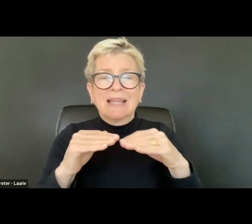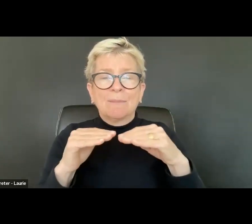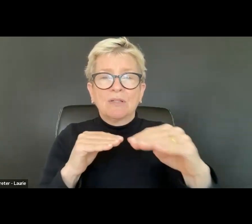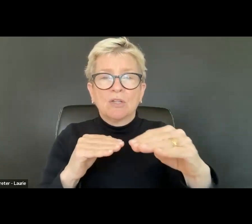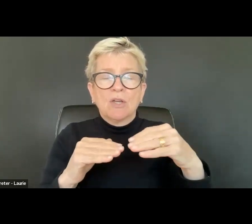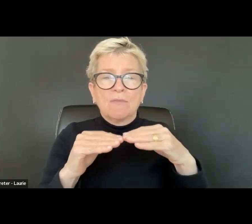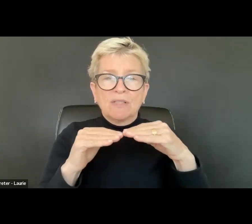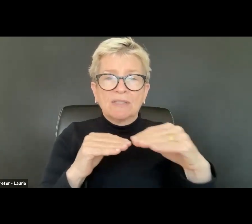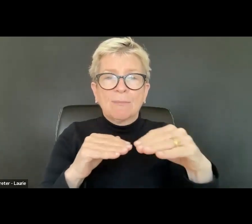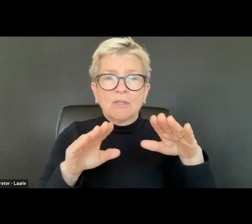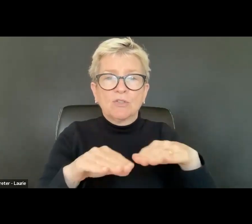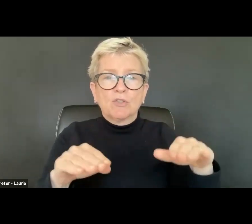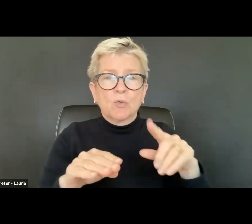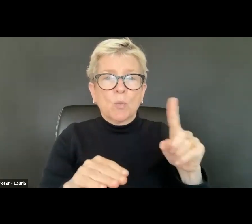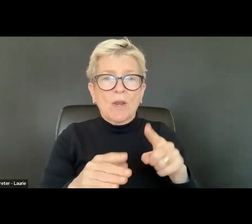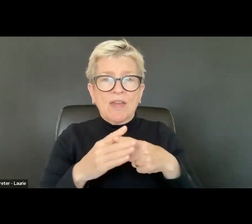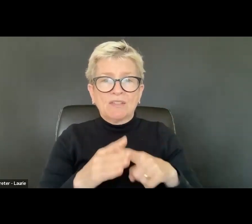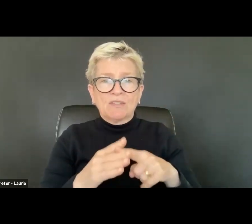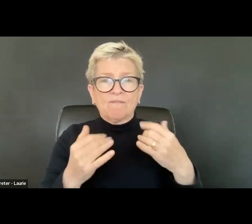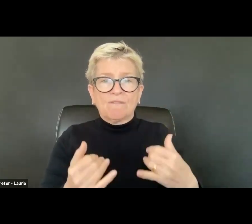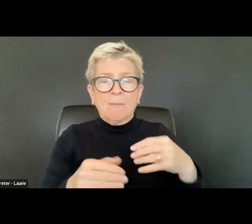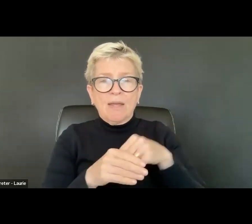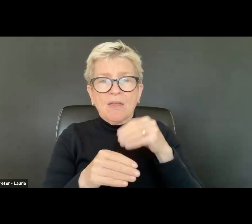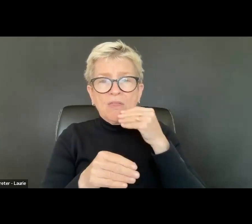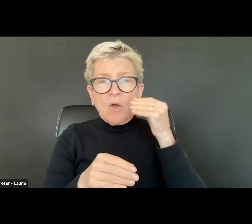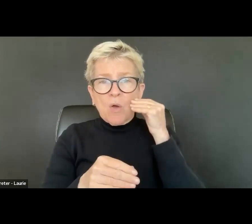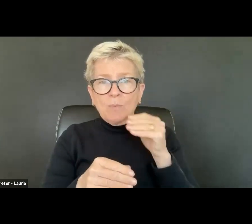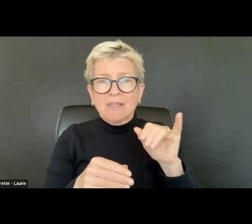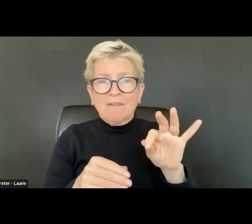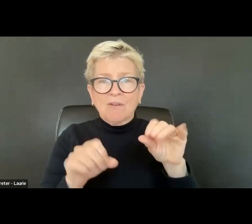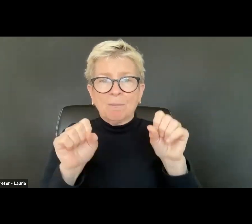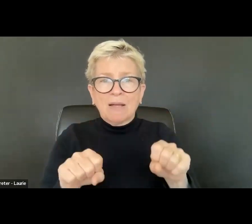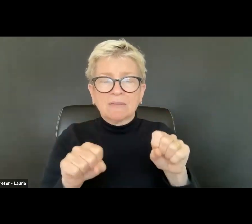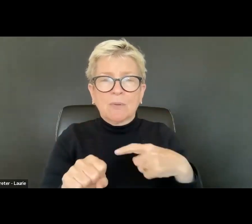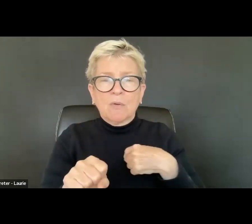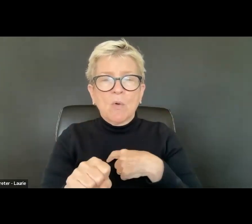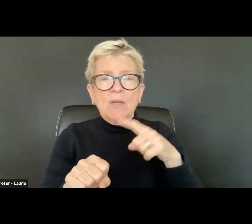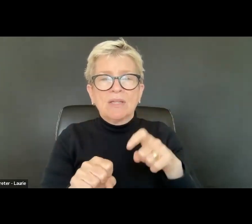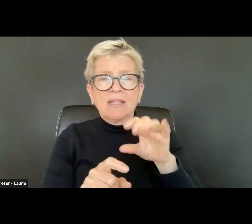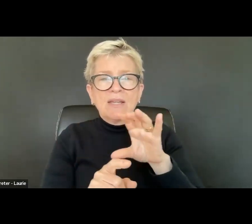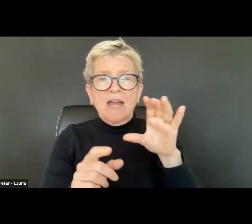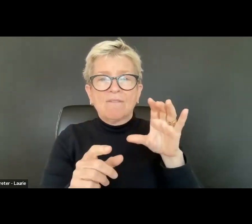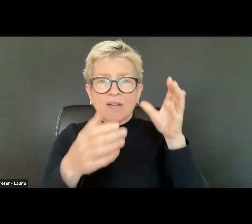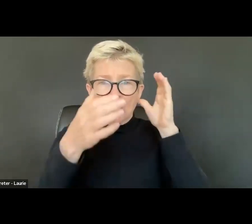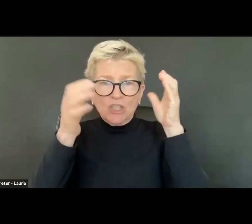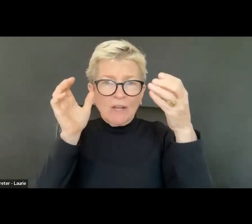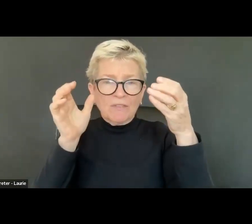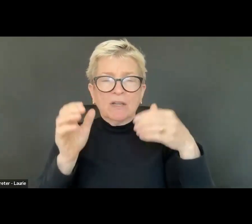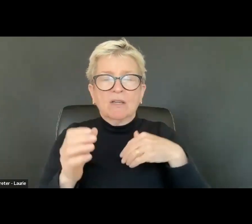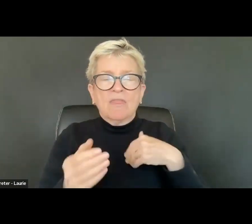stabilizing children where they are in their homes whenever possible, we will need to have a culture shift that educates